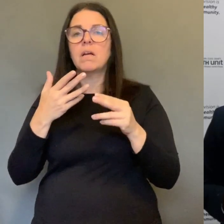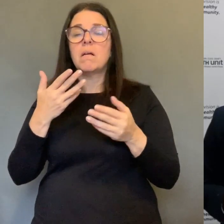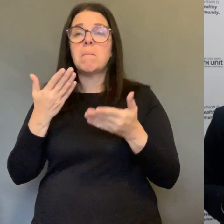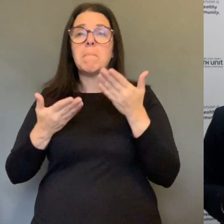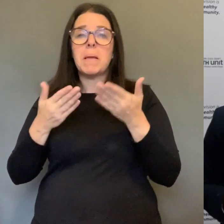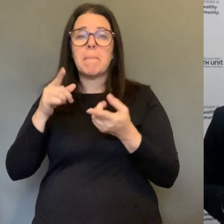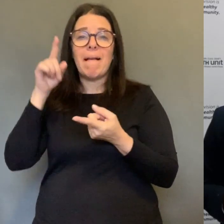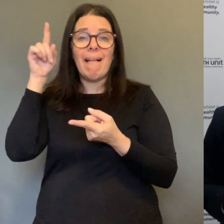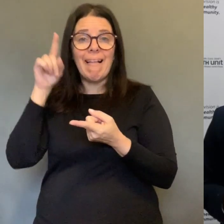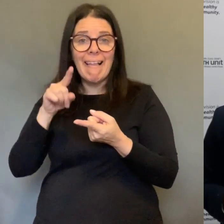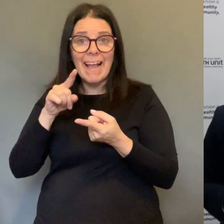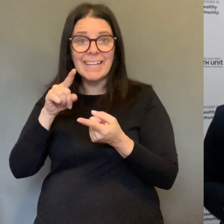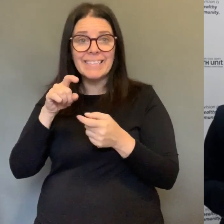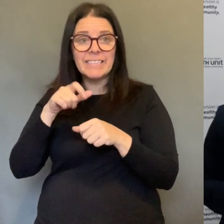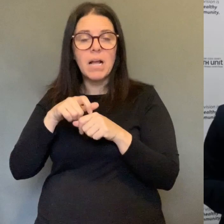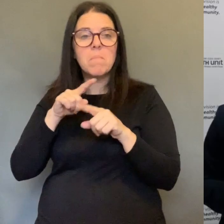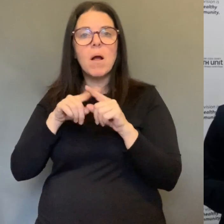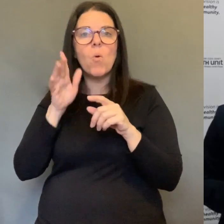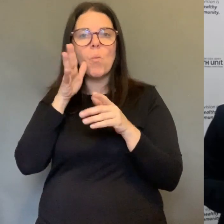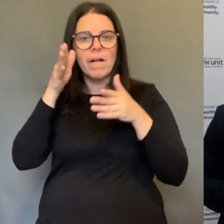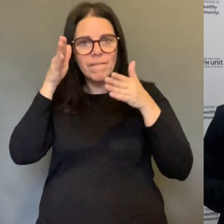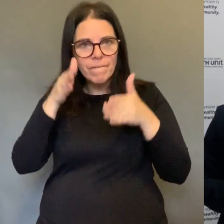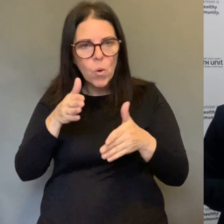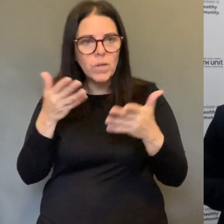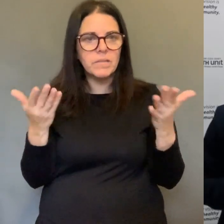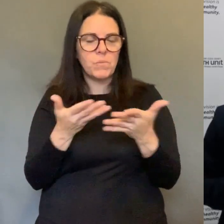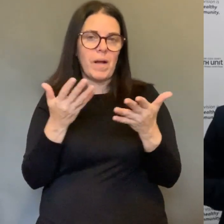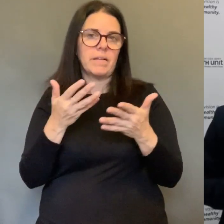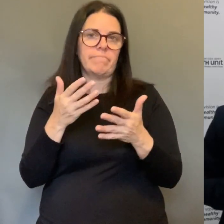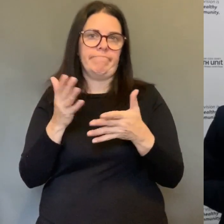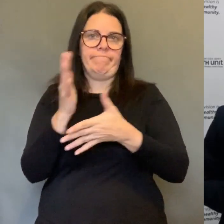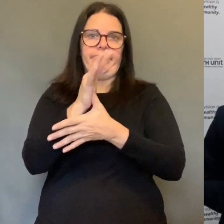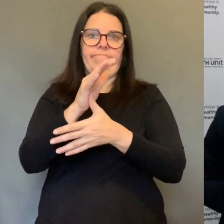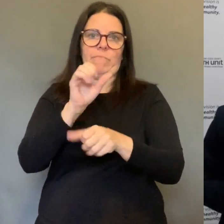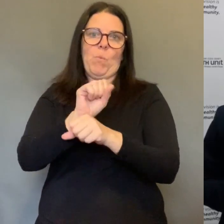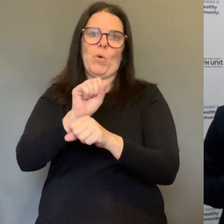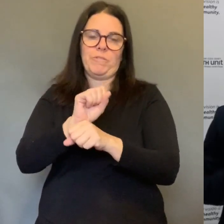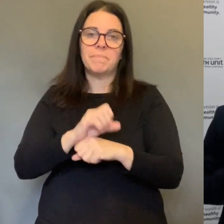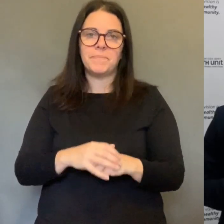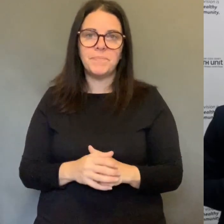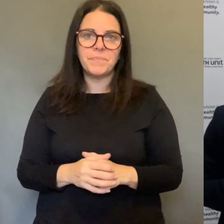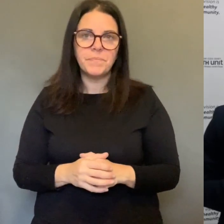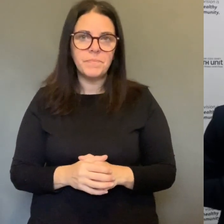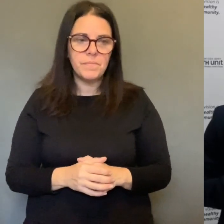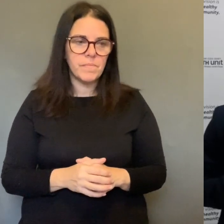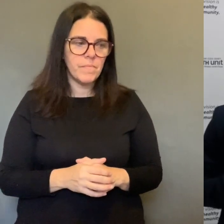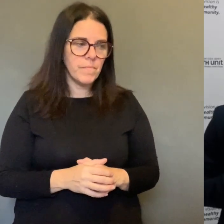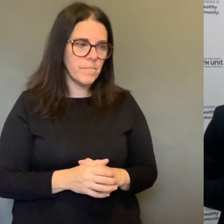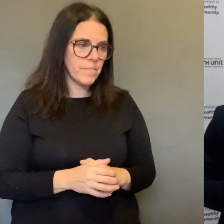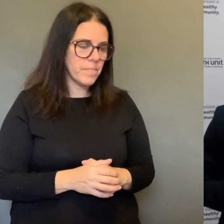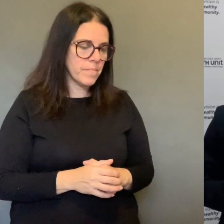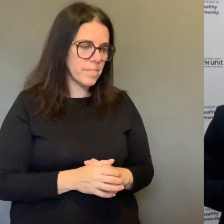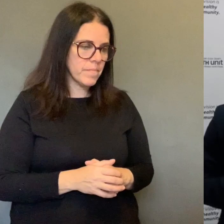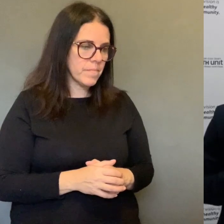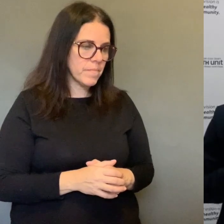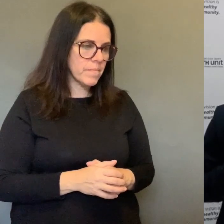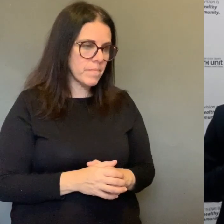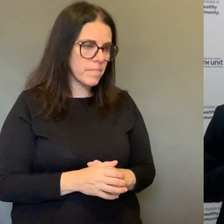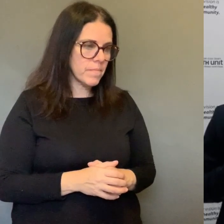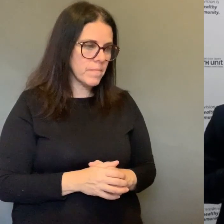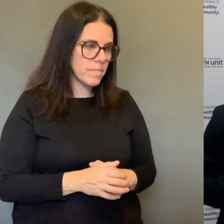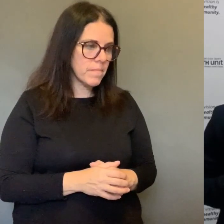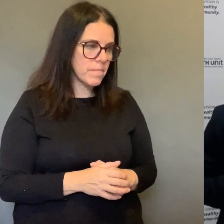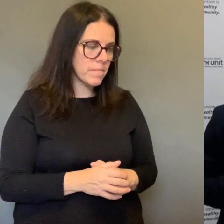for the tests as well? Yes, we do. So we do have a public health inspector. We do have the nurses,